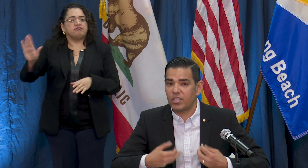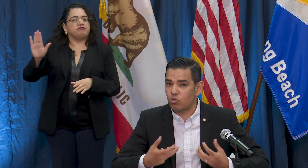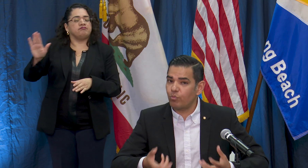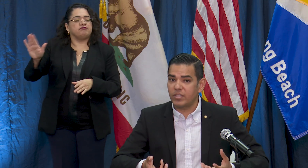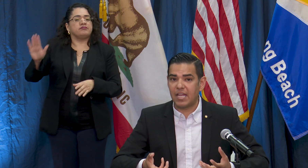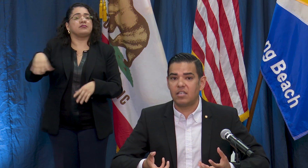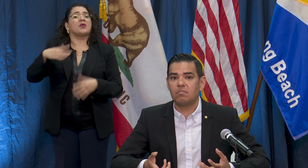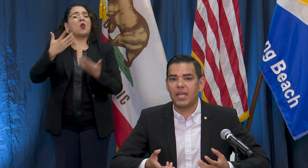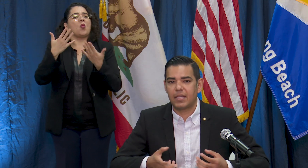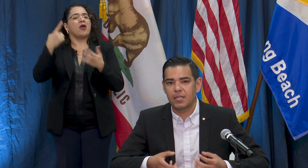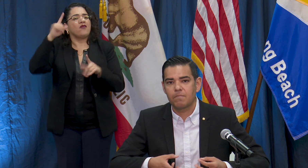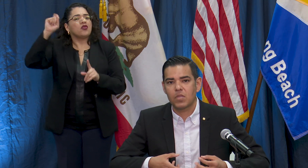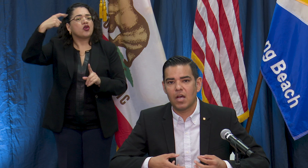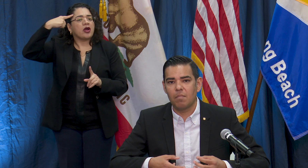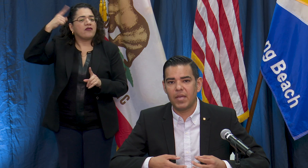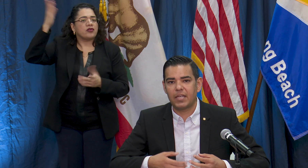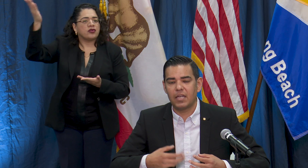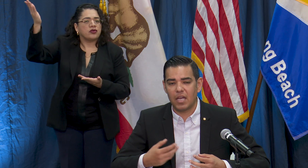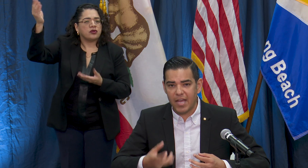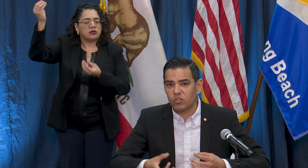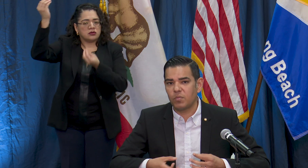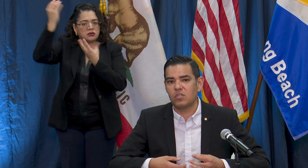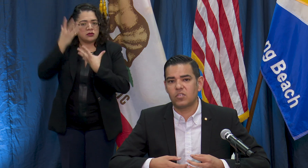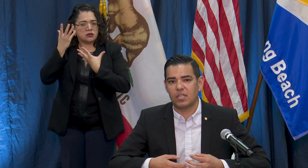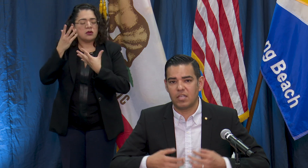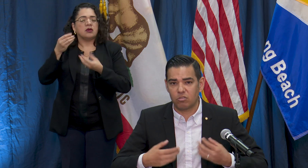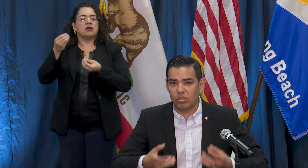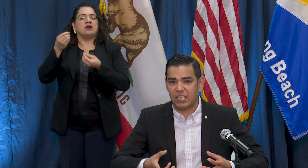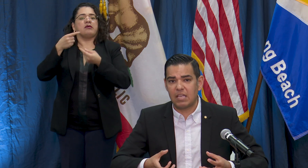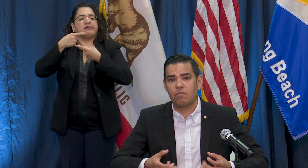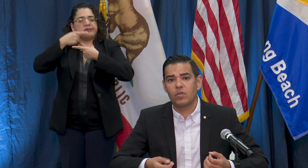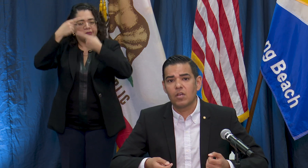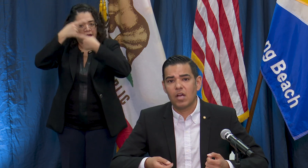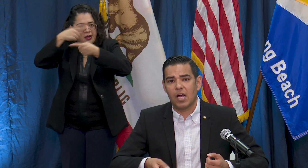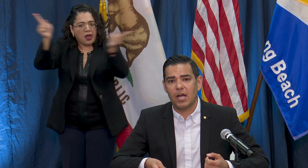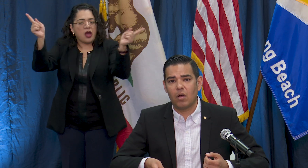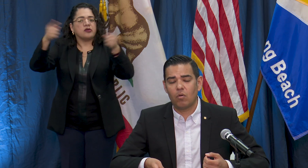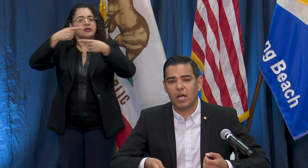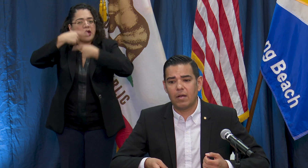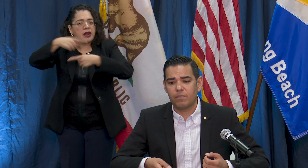the state superintendent make announcements and certainly give